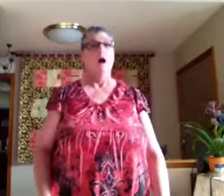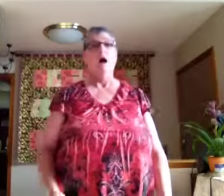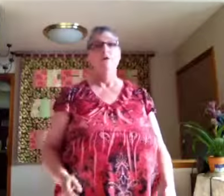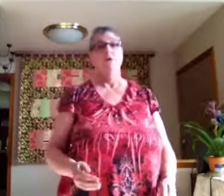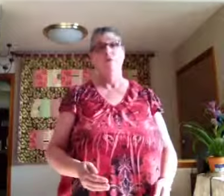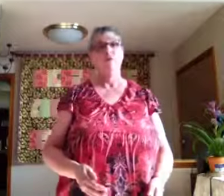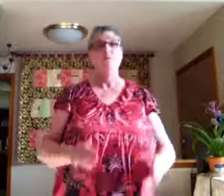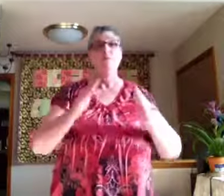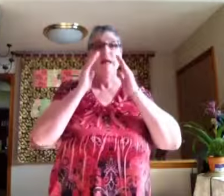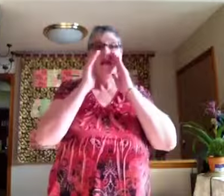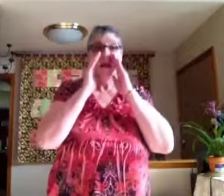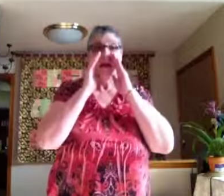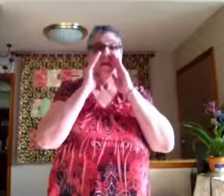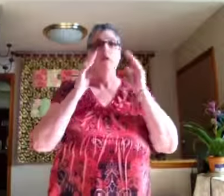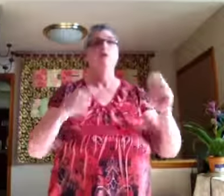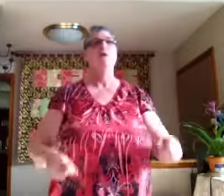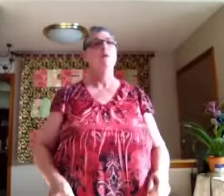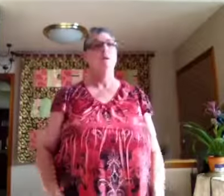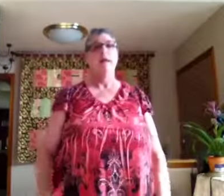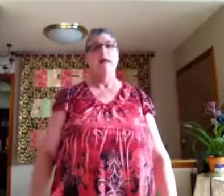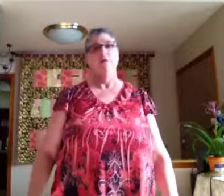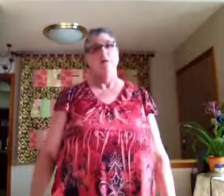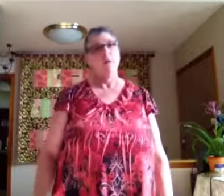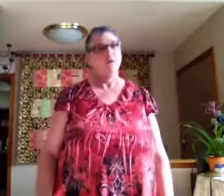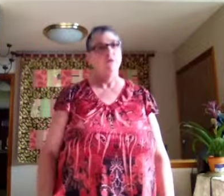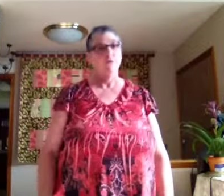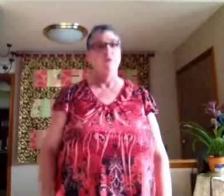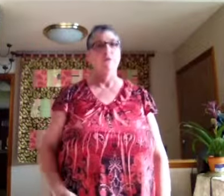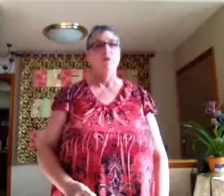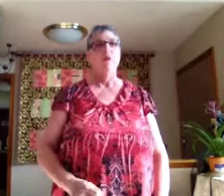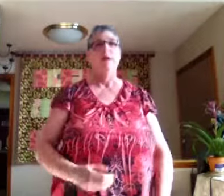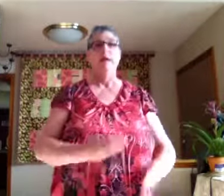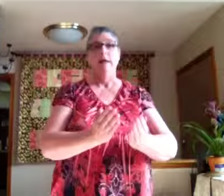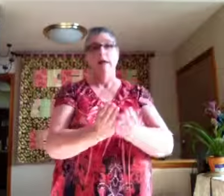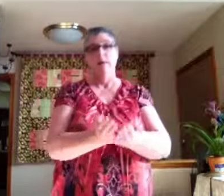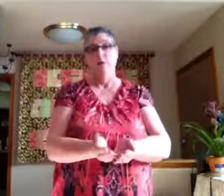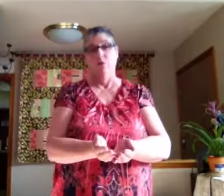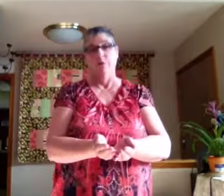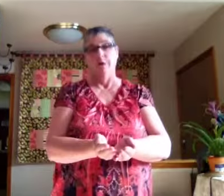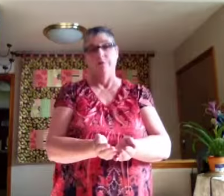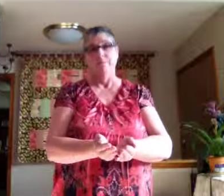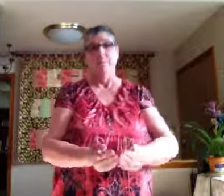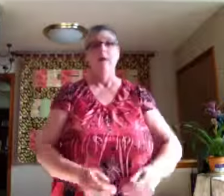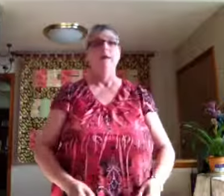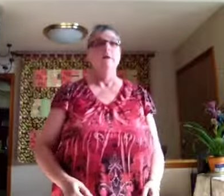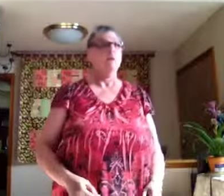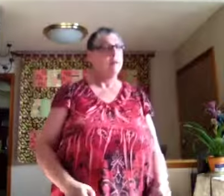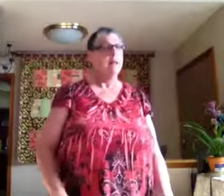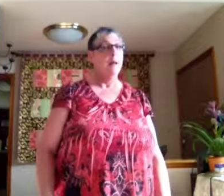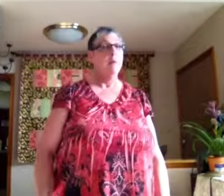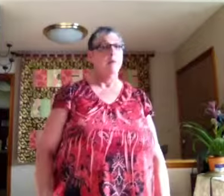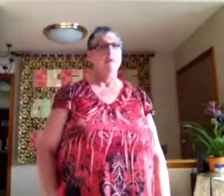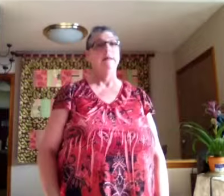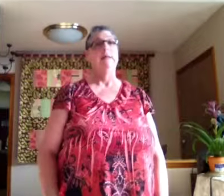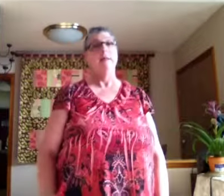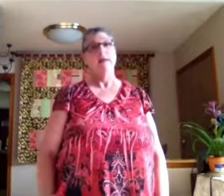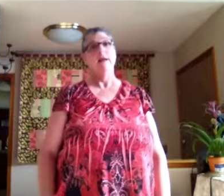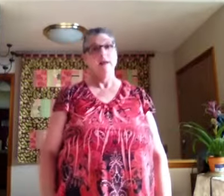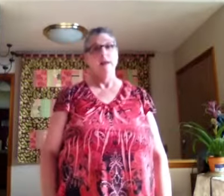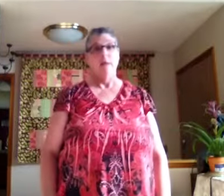God uses many ways of communicating spiritual truth in his word. For example, in 2